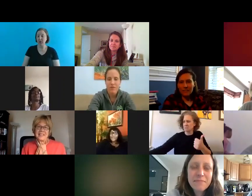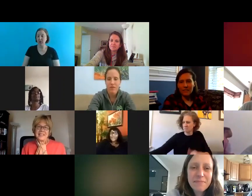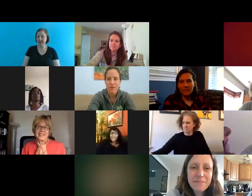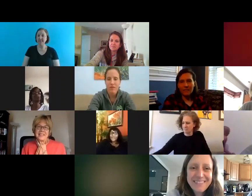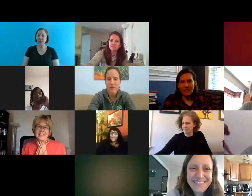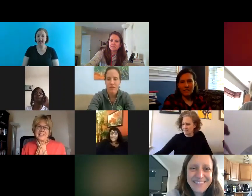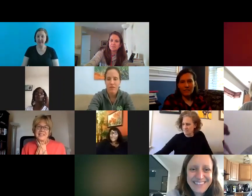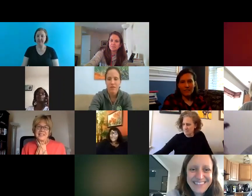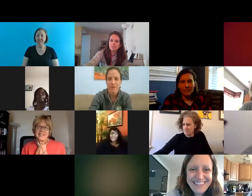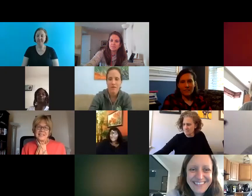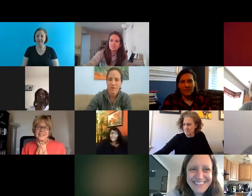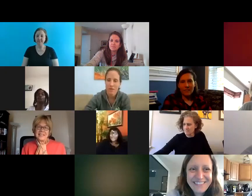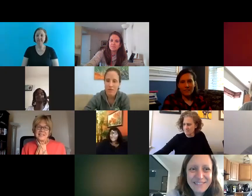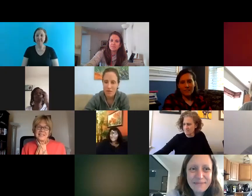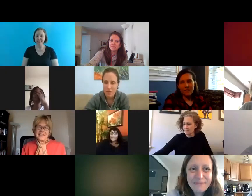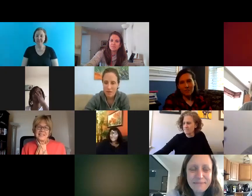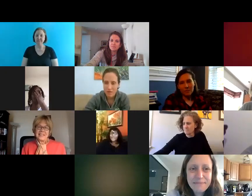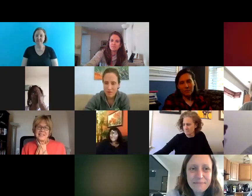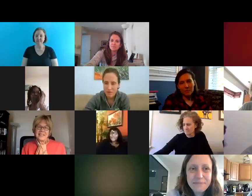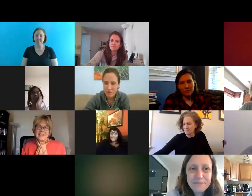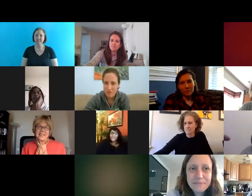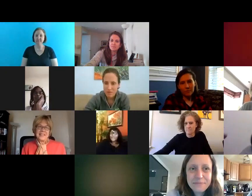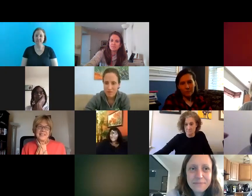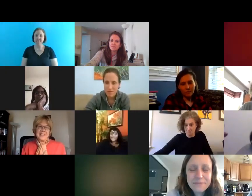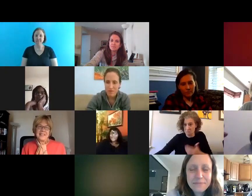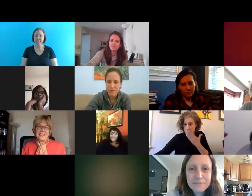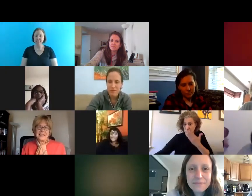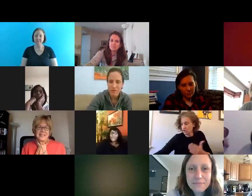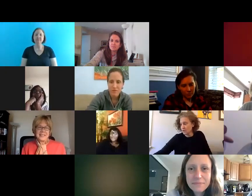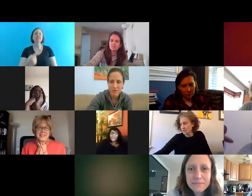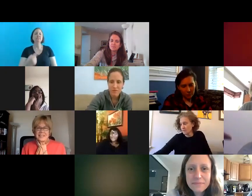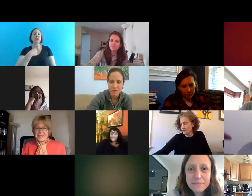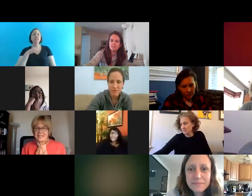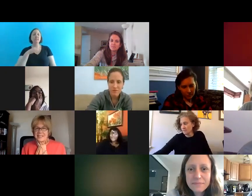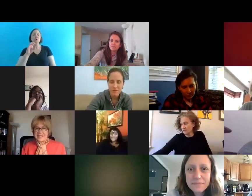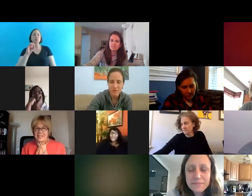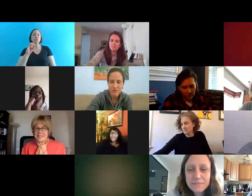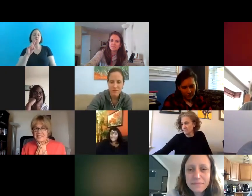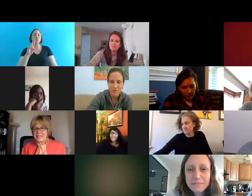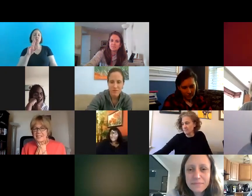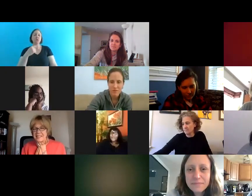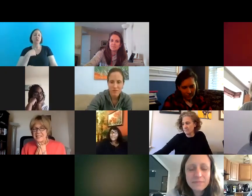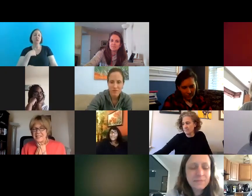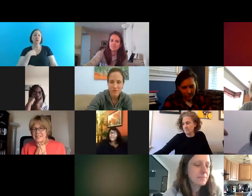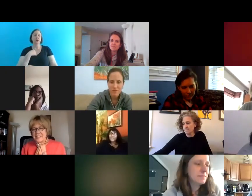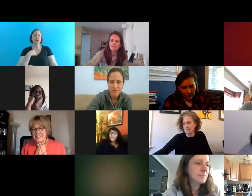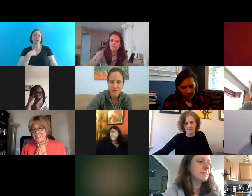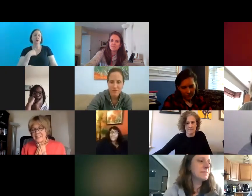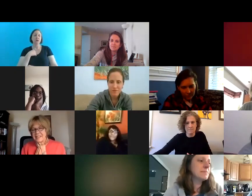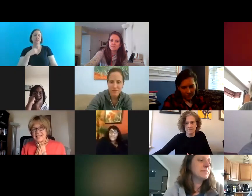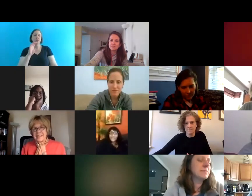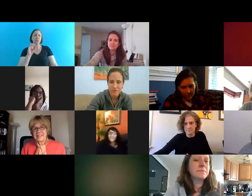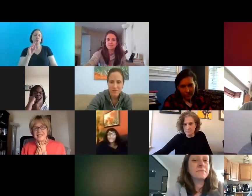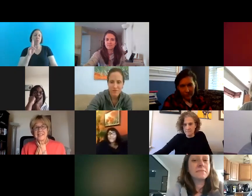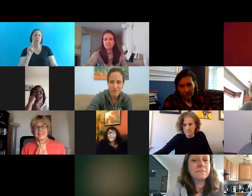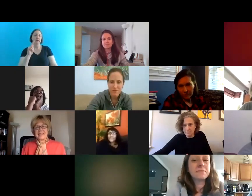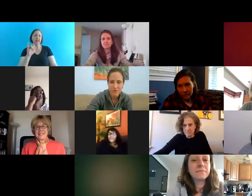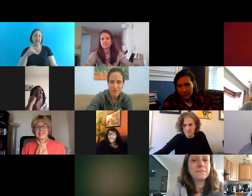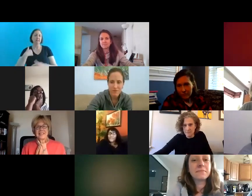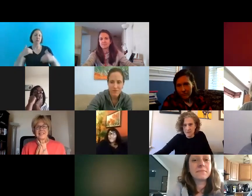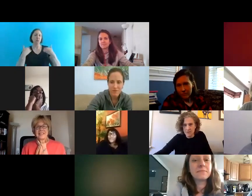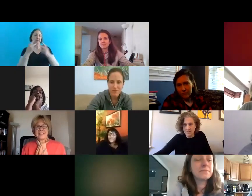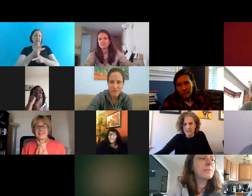Okay, great. I'm Courtney. I'm a youth care specialist,